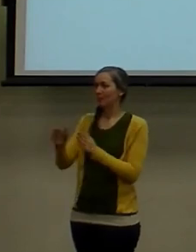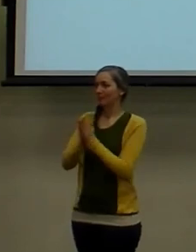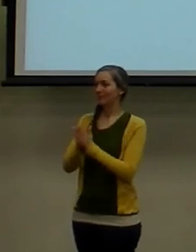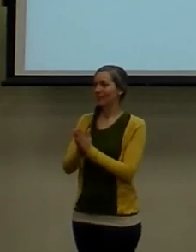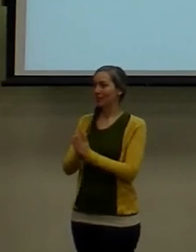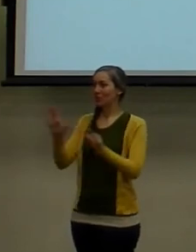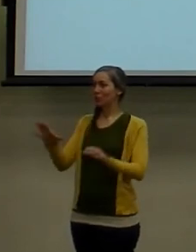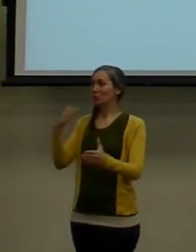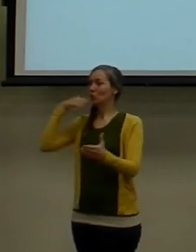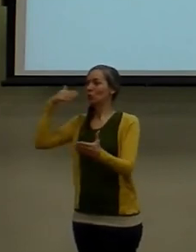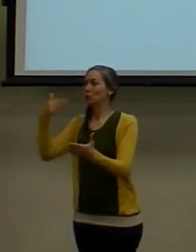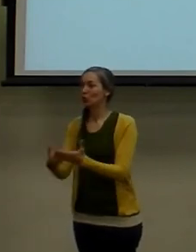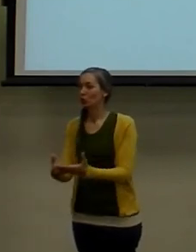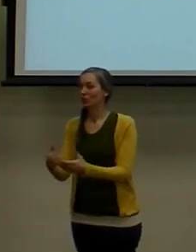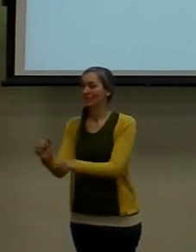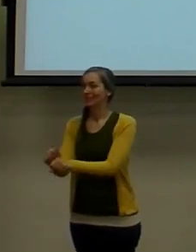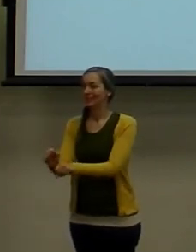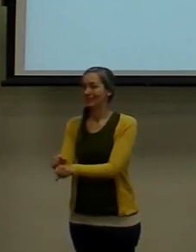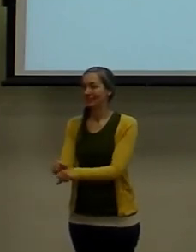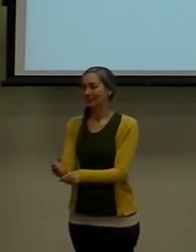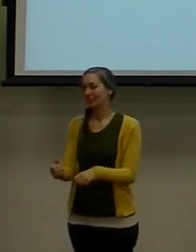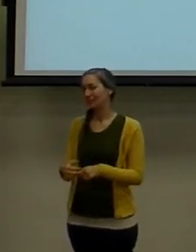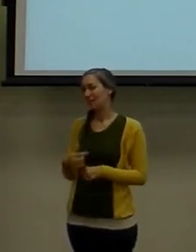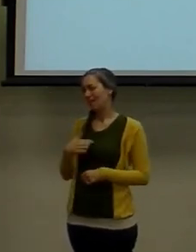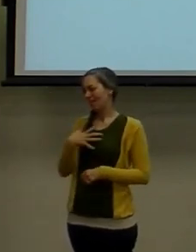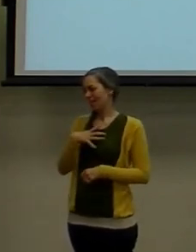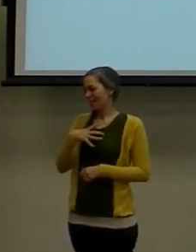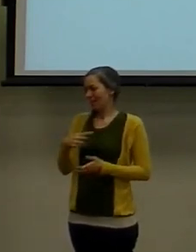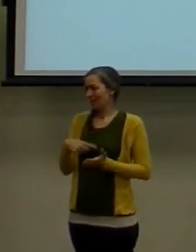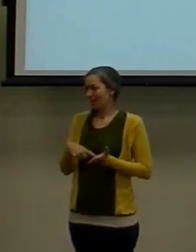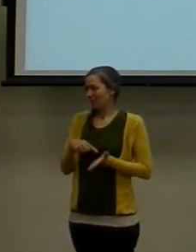deeds. I really like this scripture.